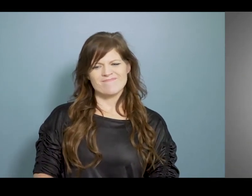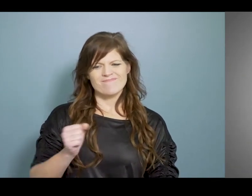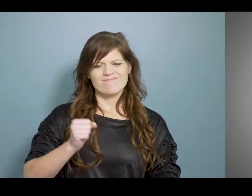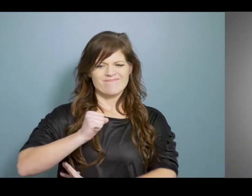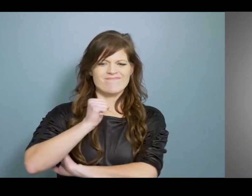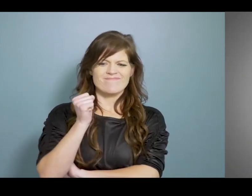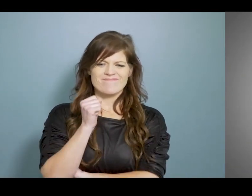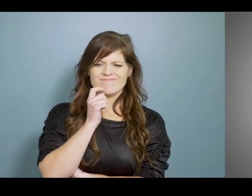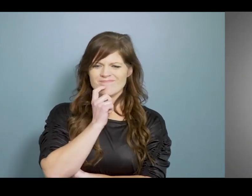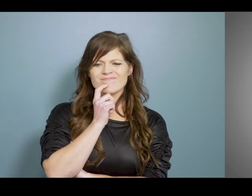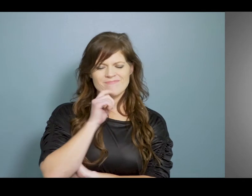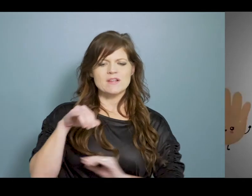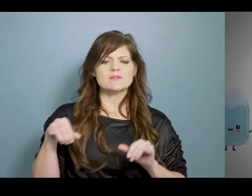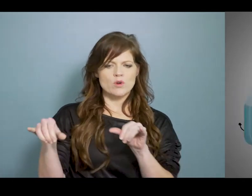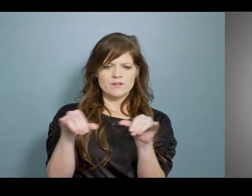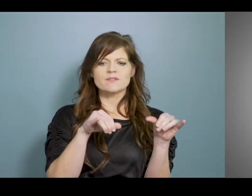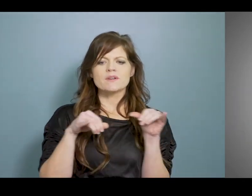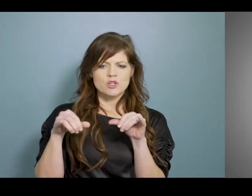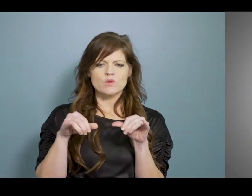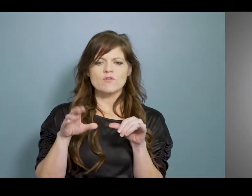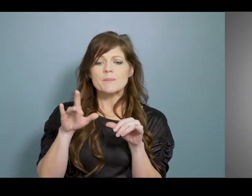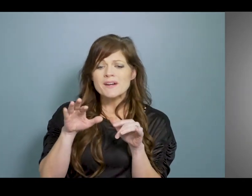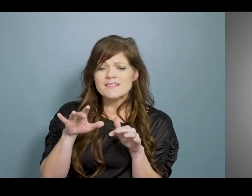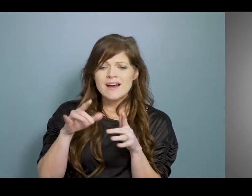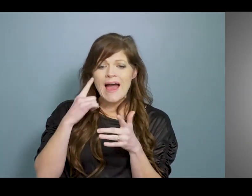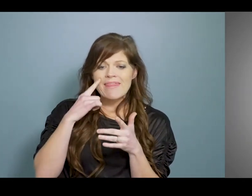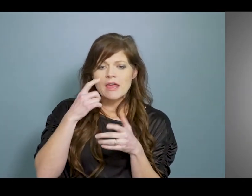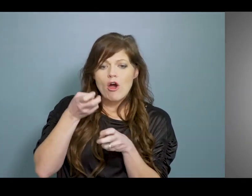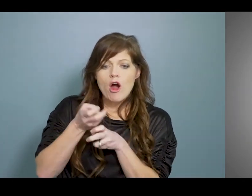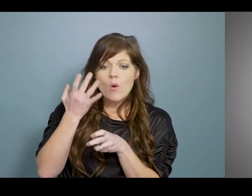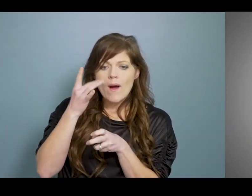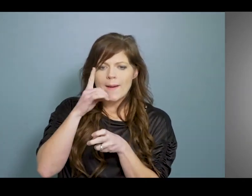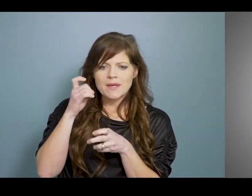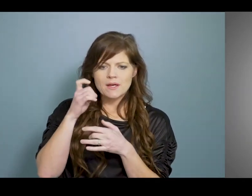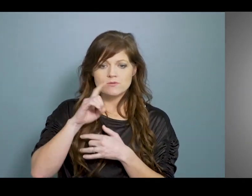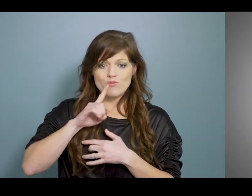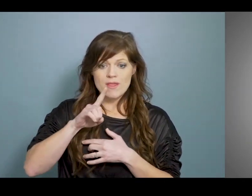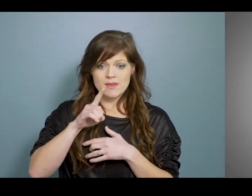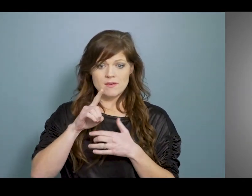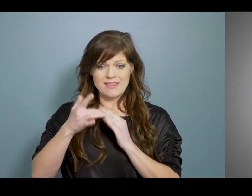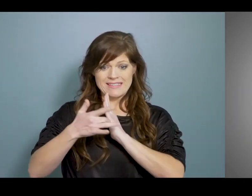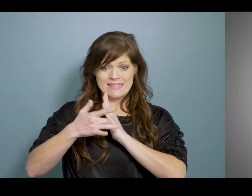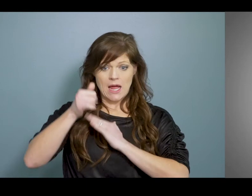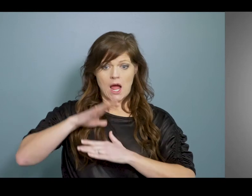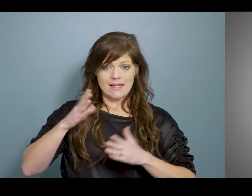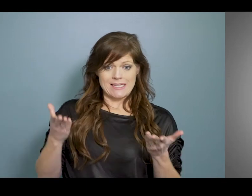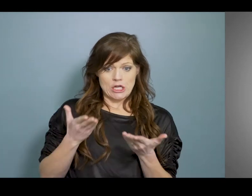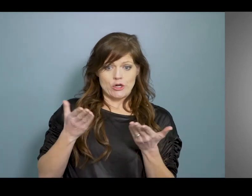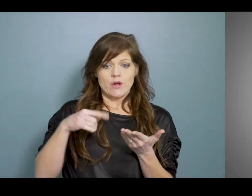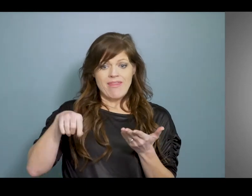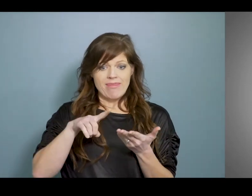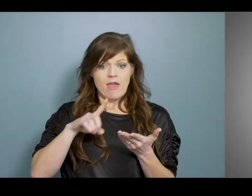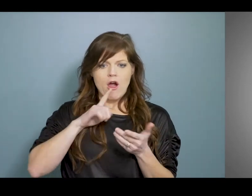and distance. Remember to disinfect regularly and practice physical distancing for the greater good of